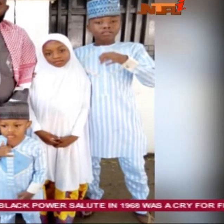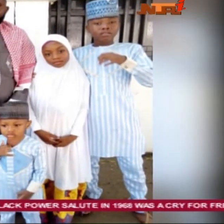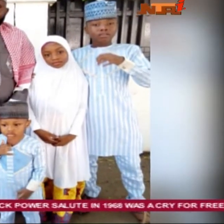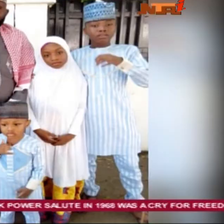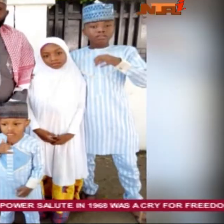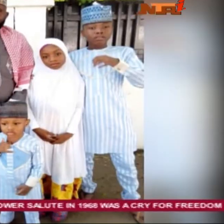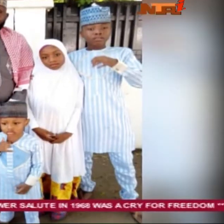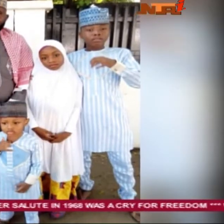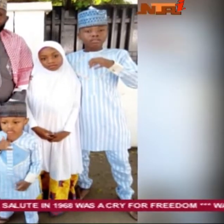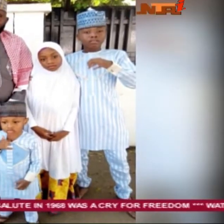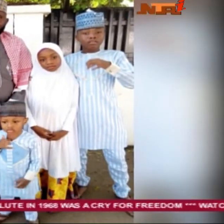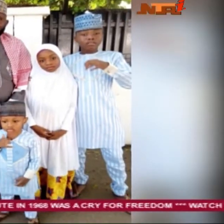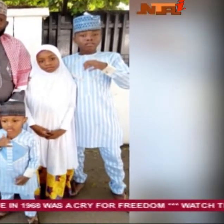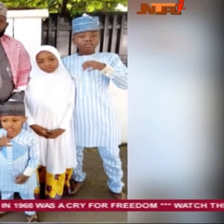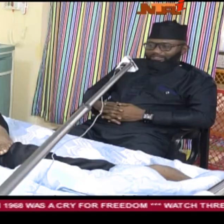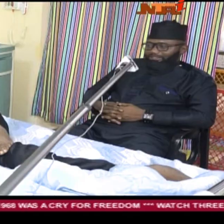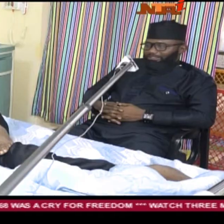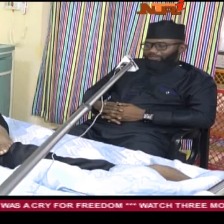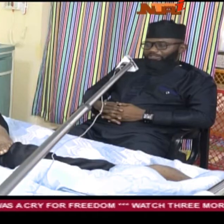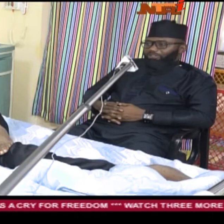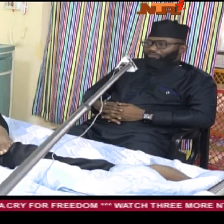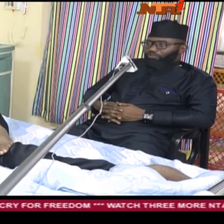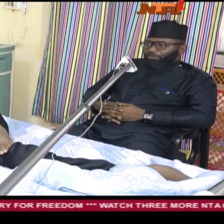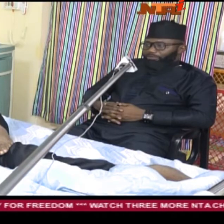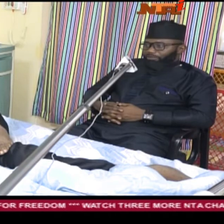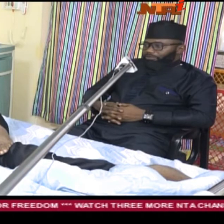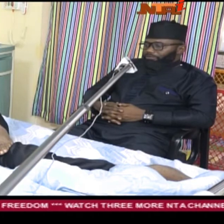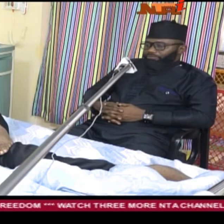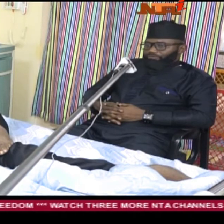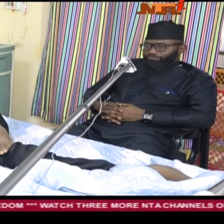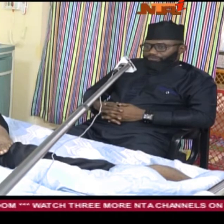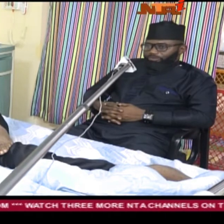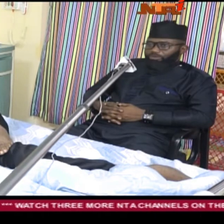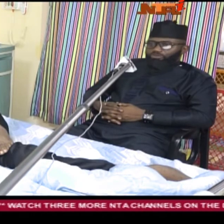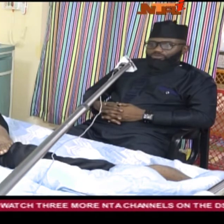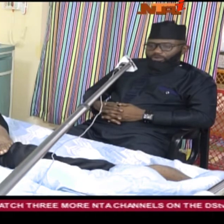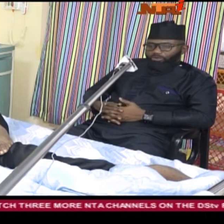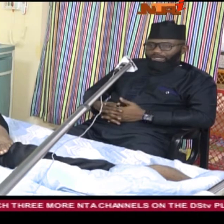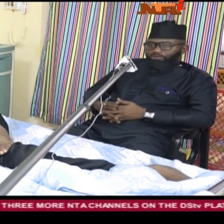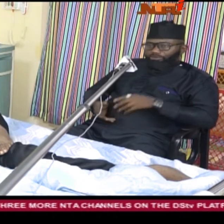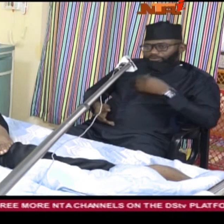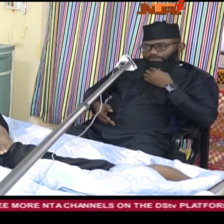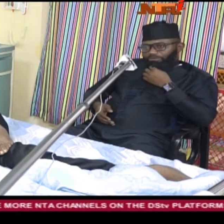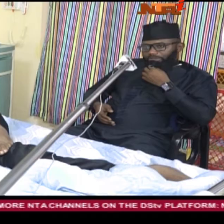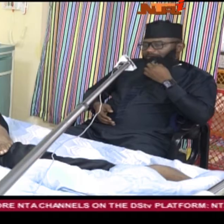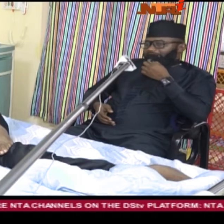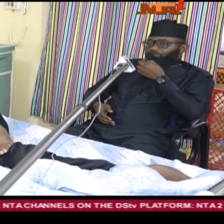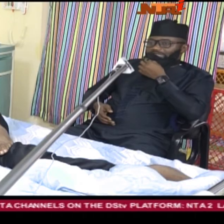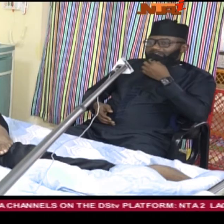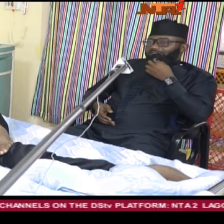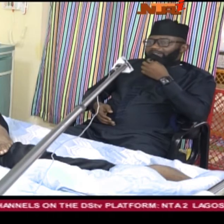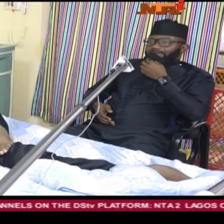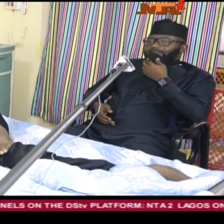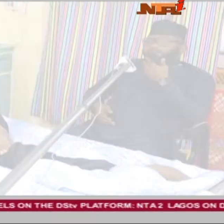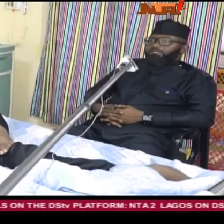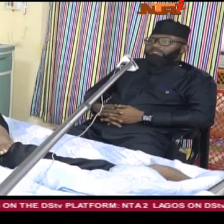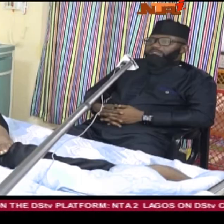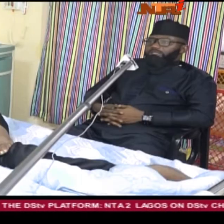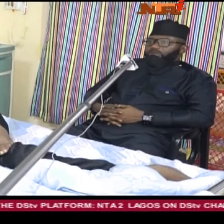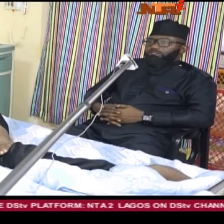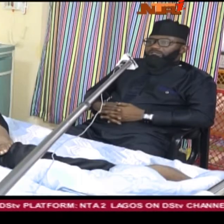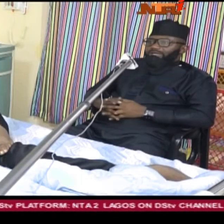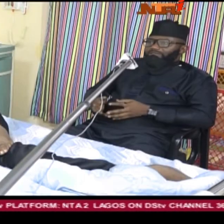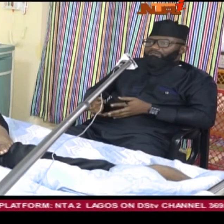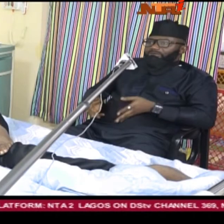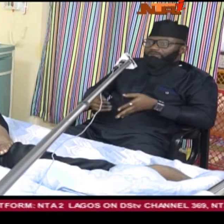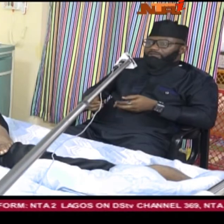volunteered to donate one of her kidneys. It's a condition of no option. What will I do? It was advised that he